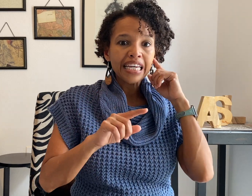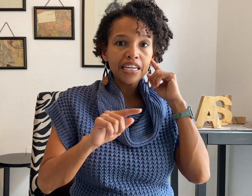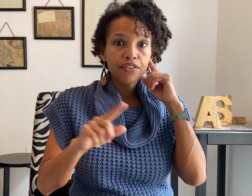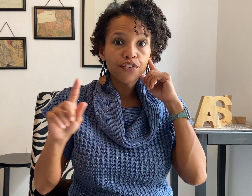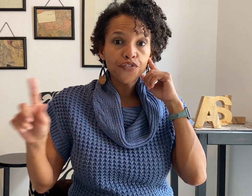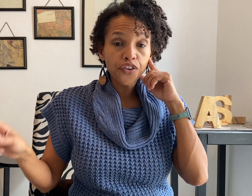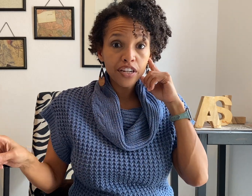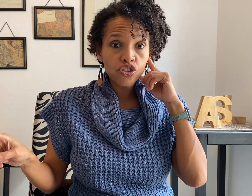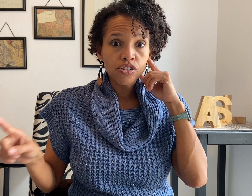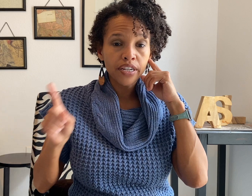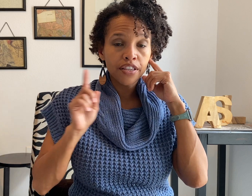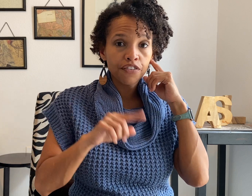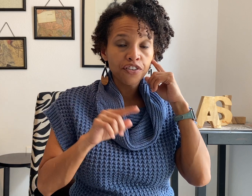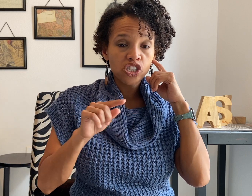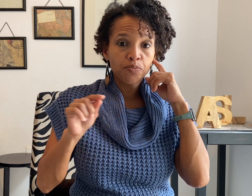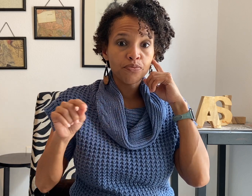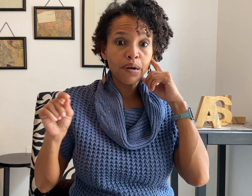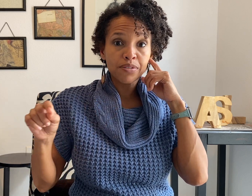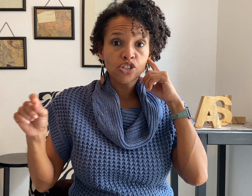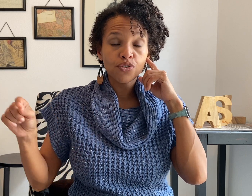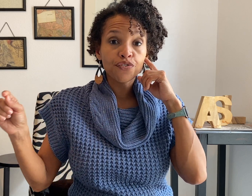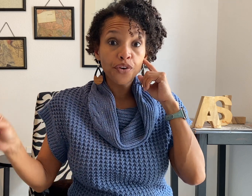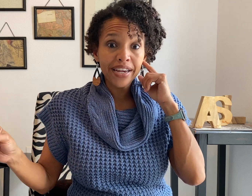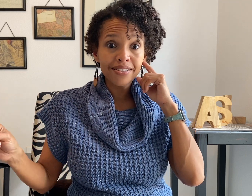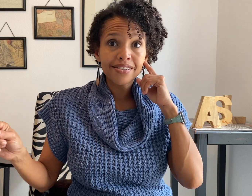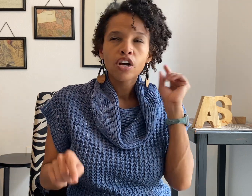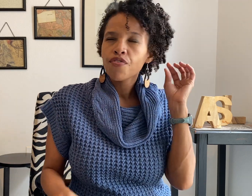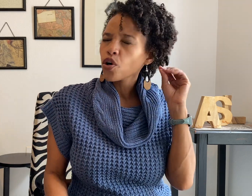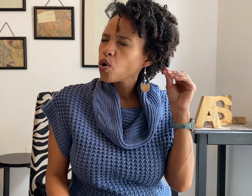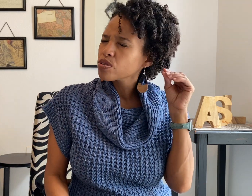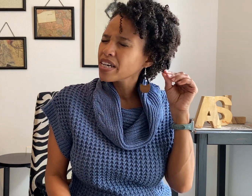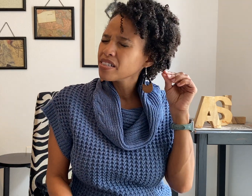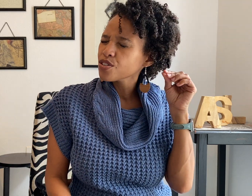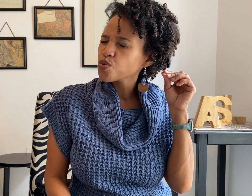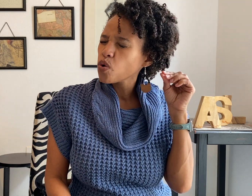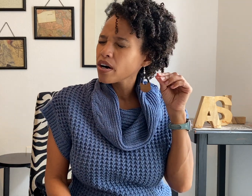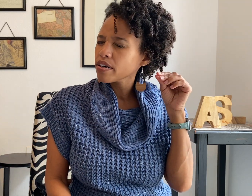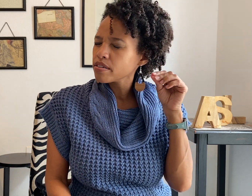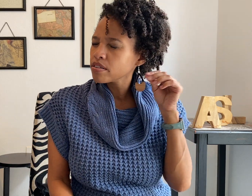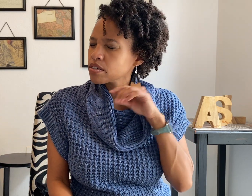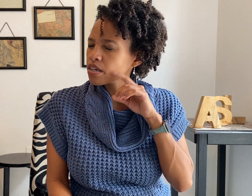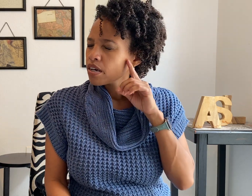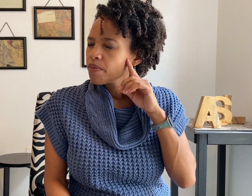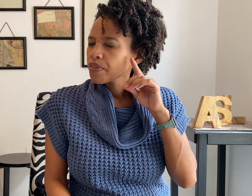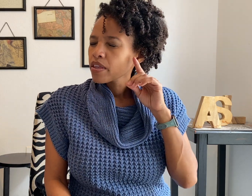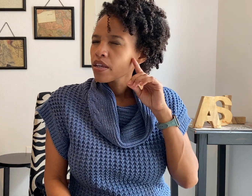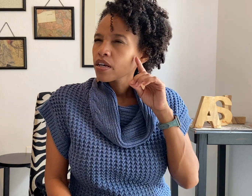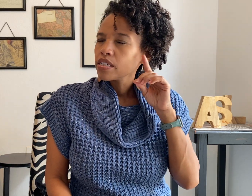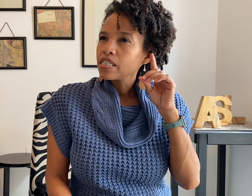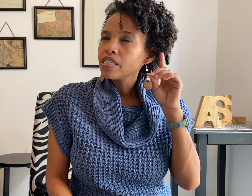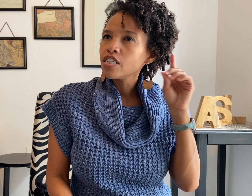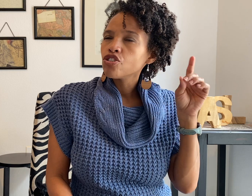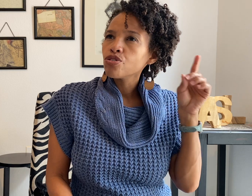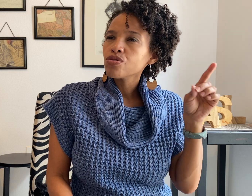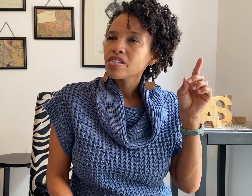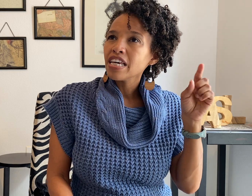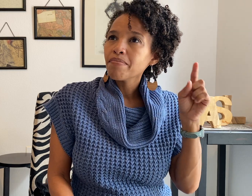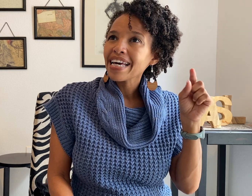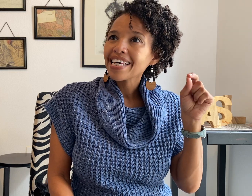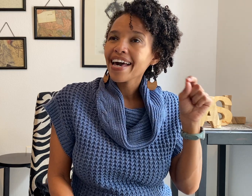in the fridge. In the fridge is a prepositional phrase. The whole sentence was, did you see my cake